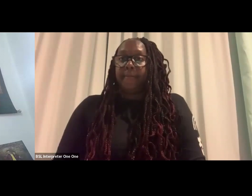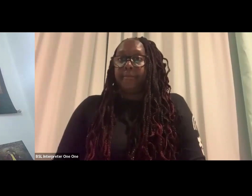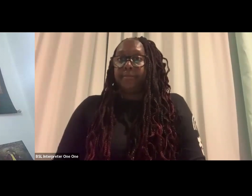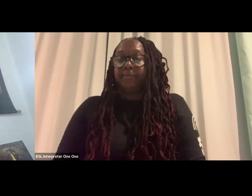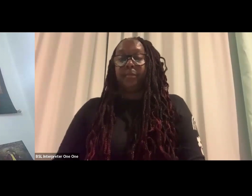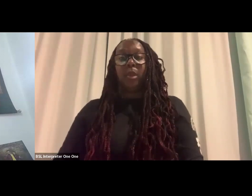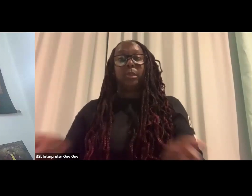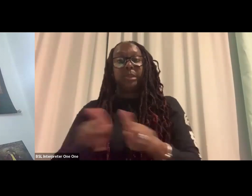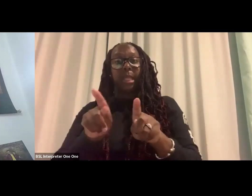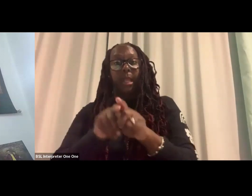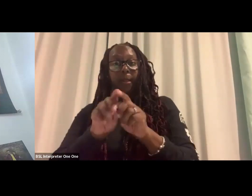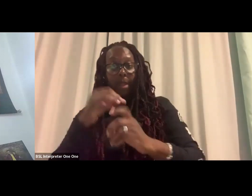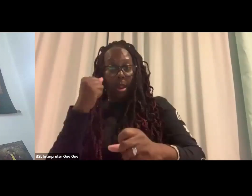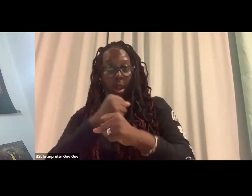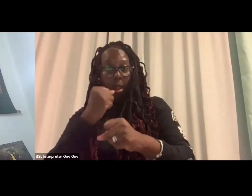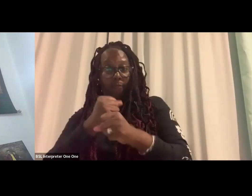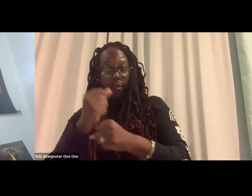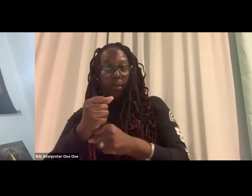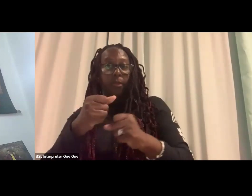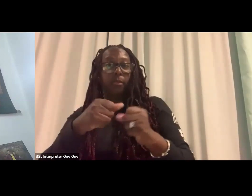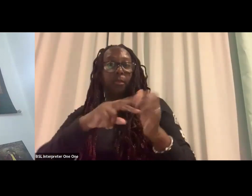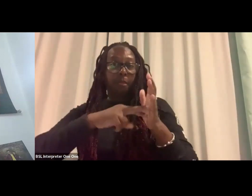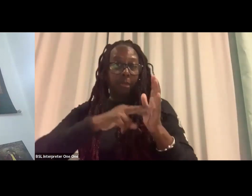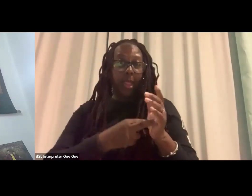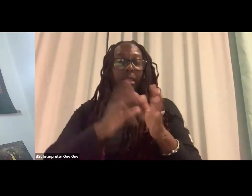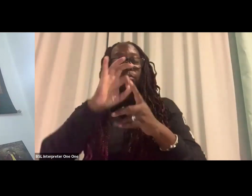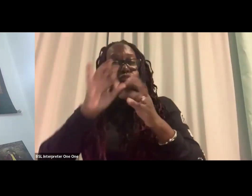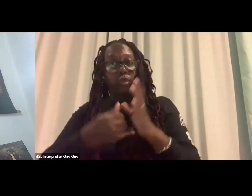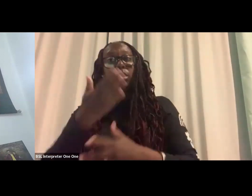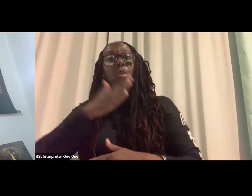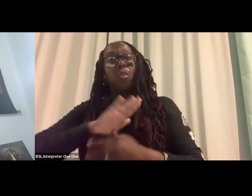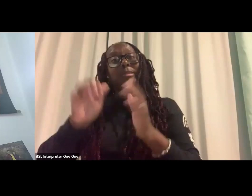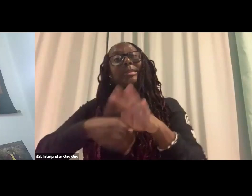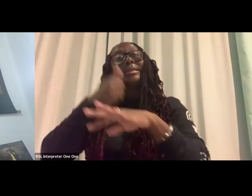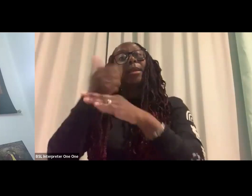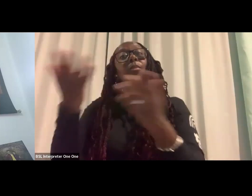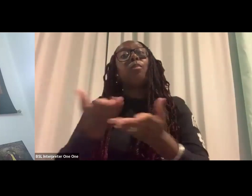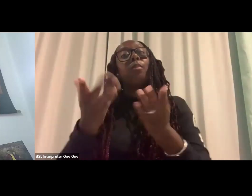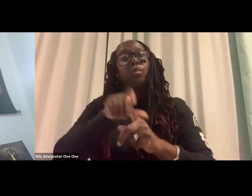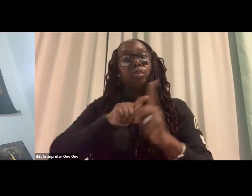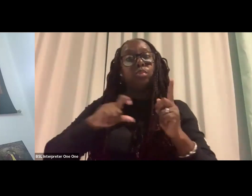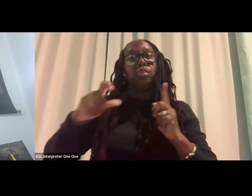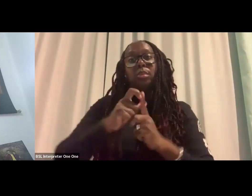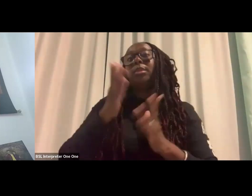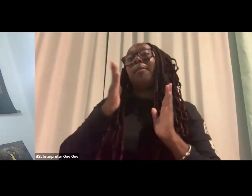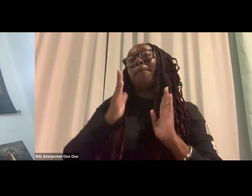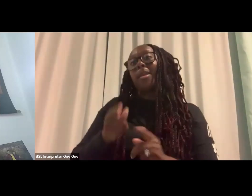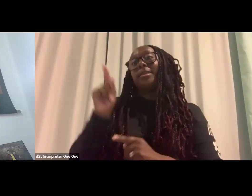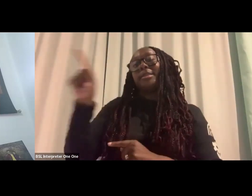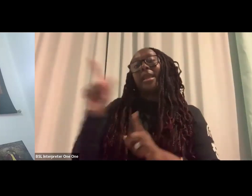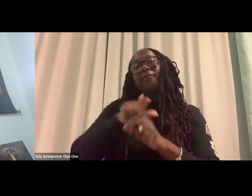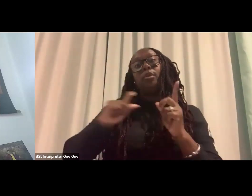And whatever the plans and policy or whatever the projects that we want to set up in the community, we have to have community